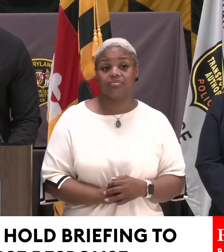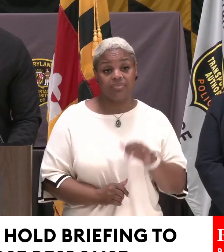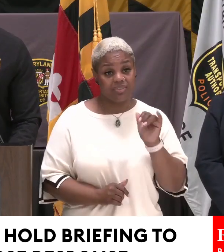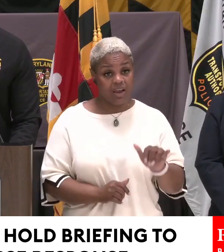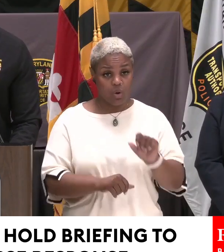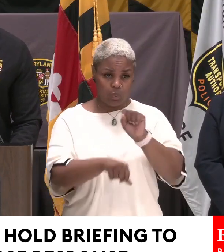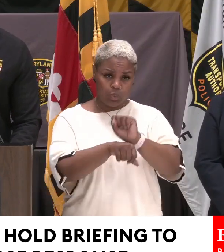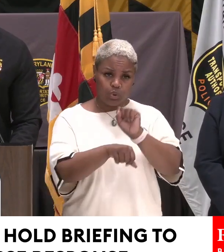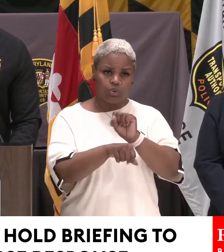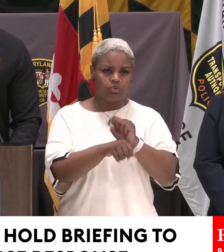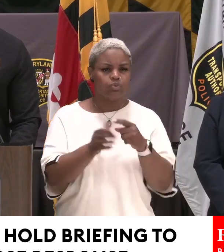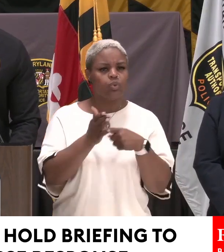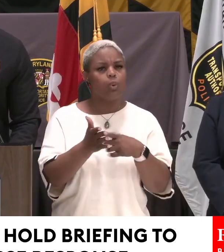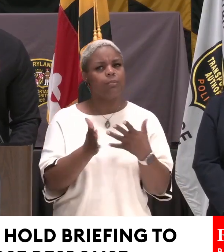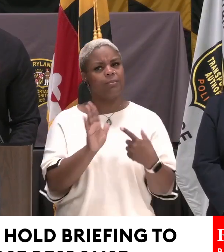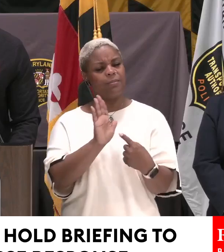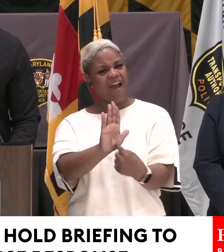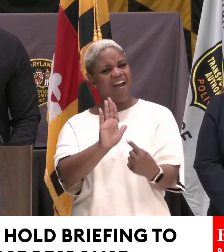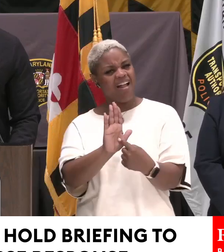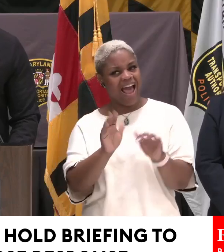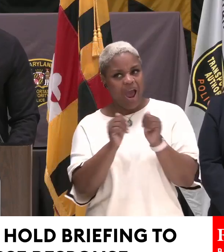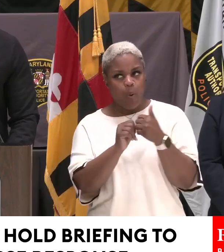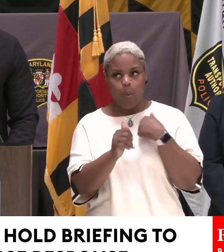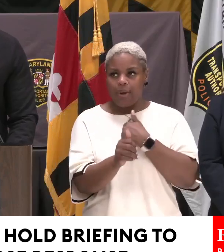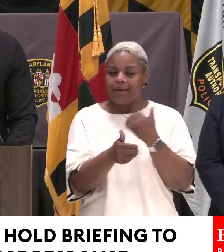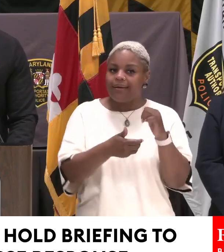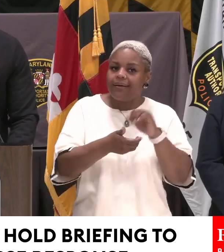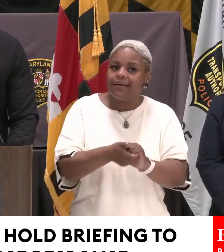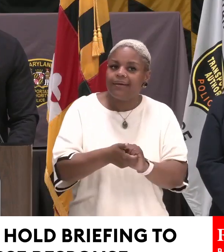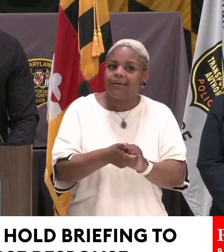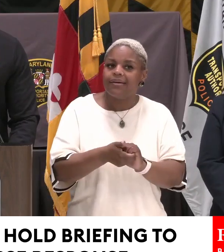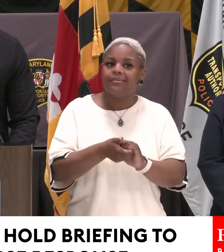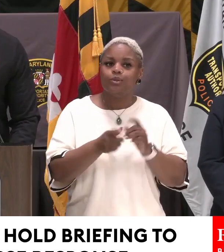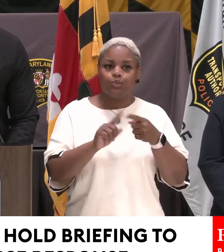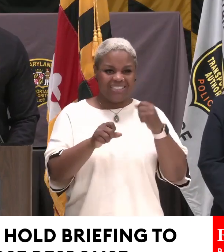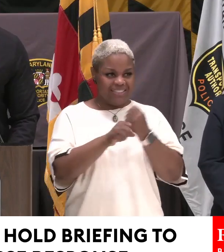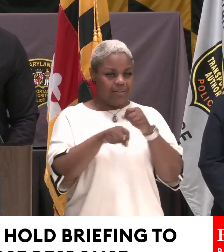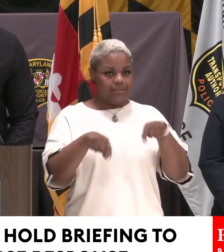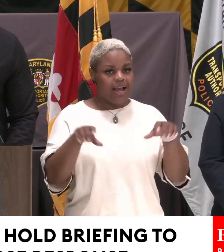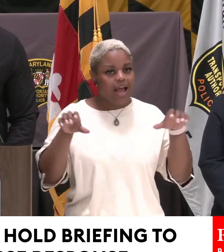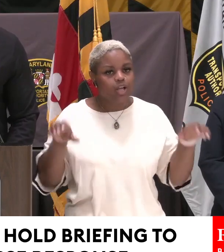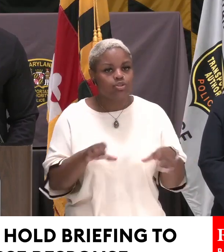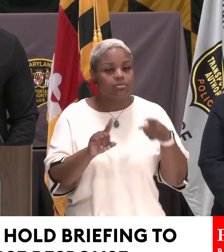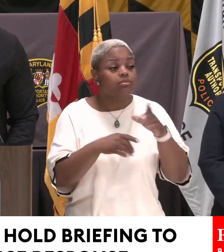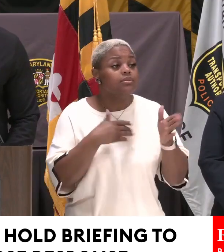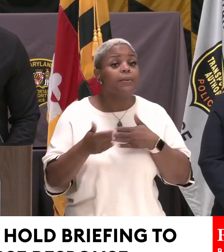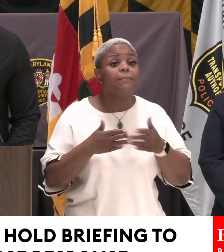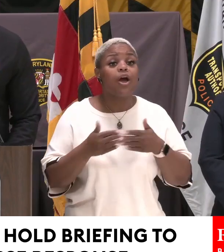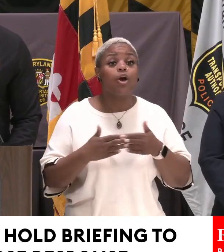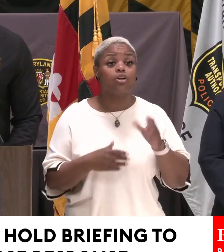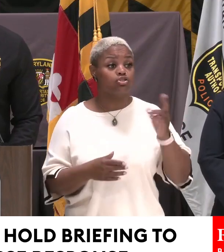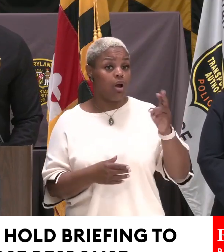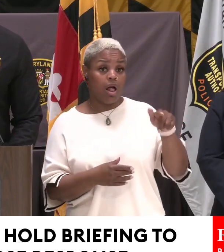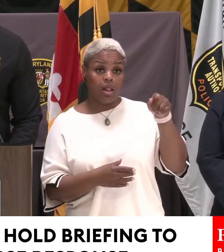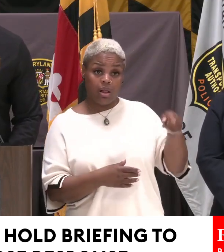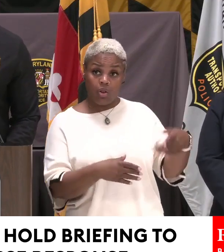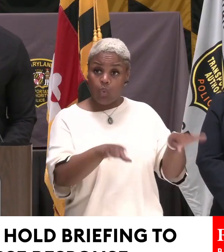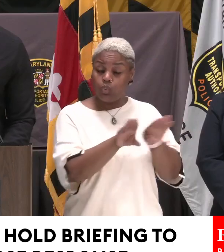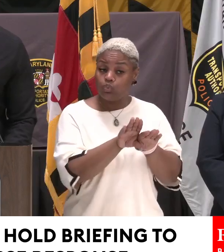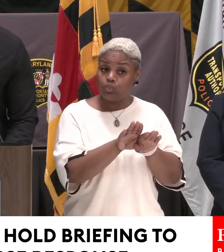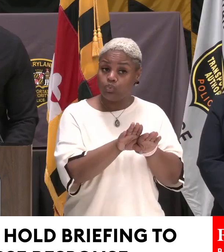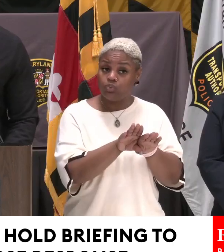how we can move in partnership to get commercial activity through the port even when the channel is closed. And I want